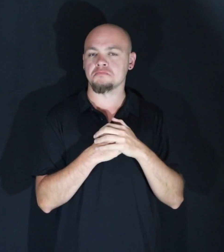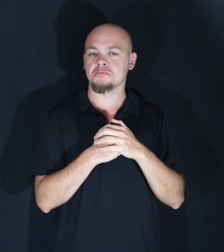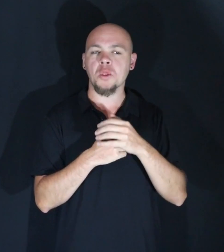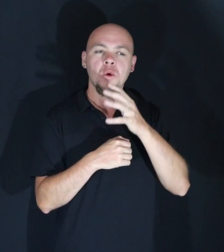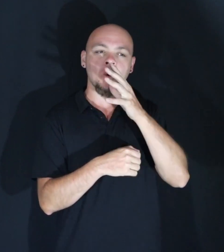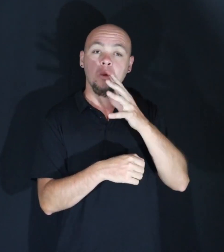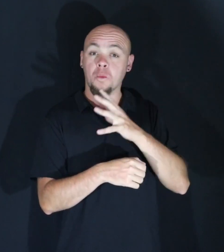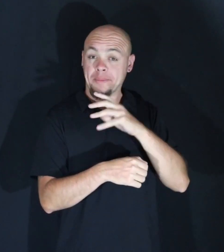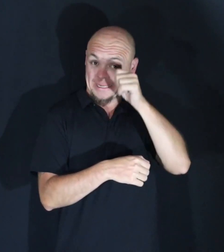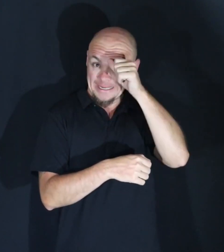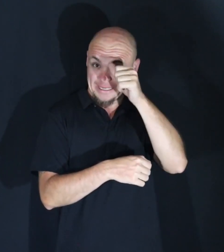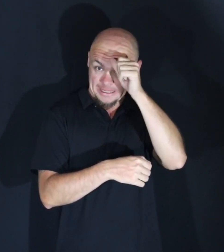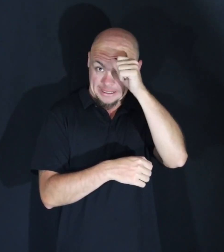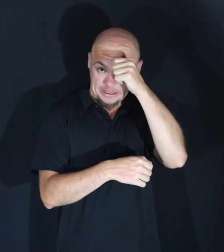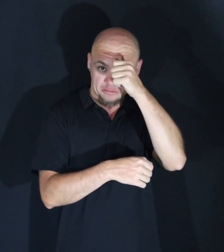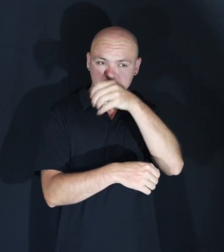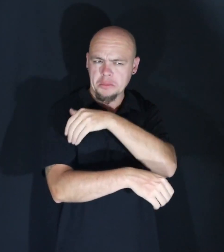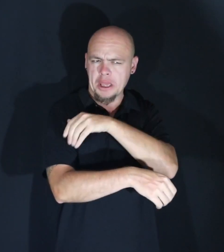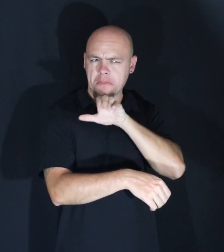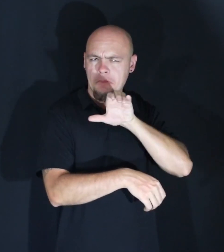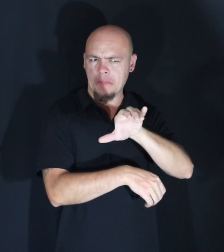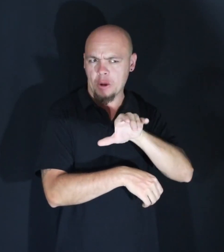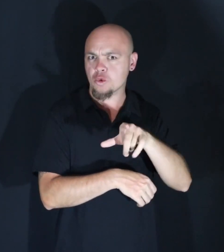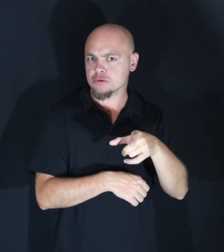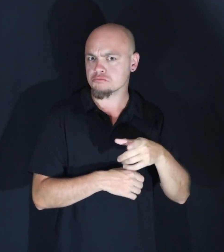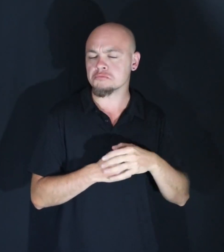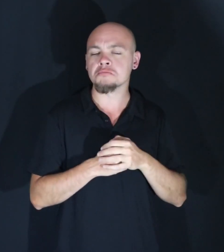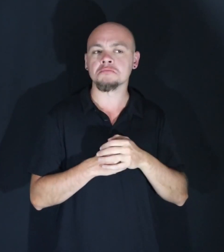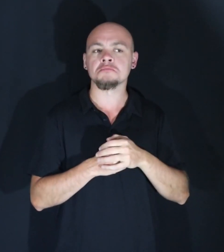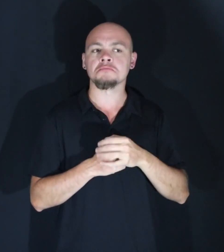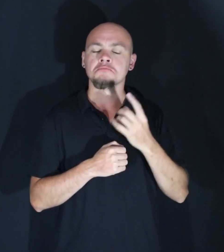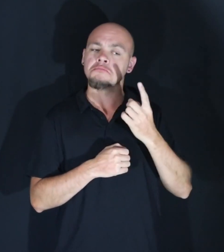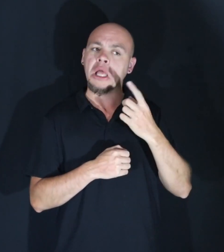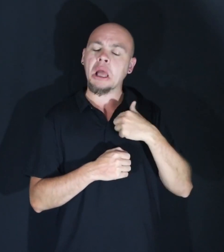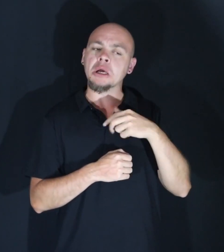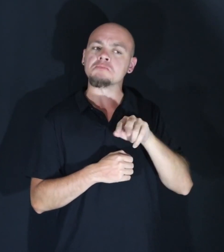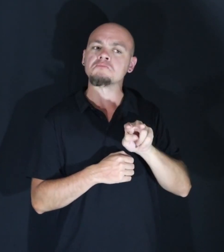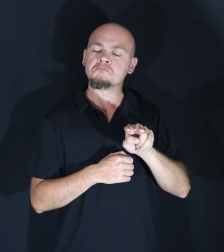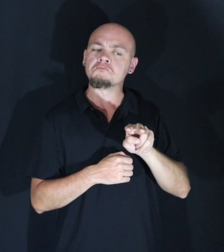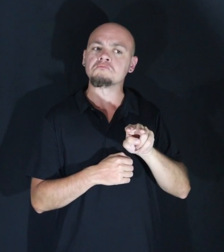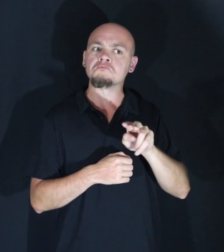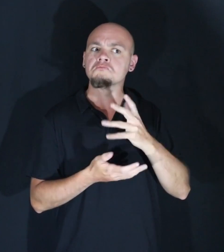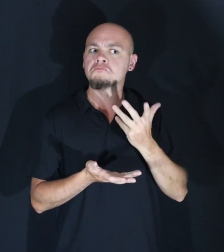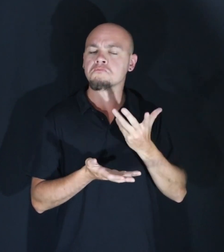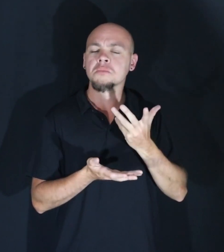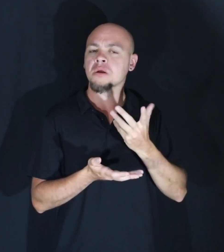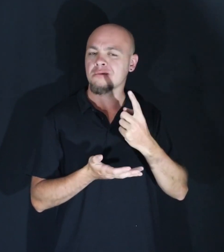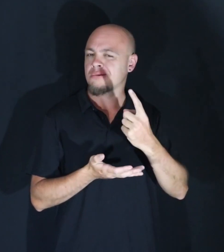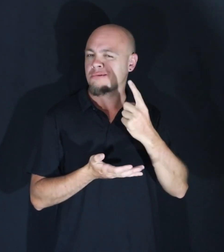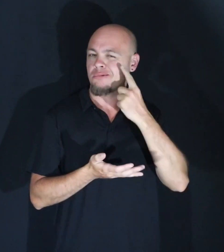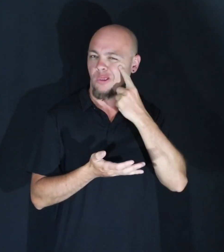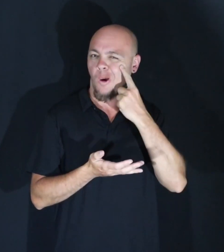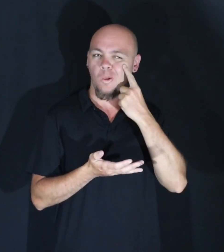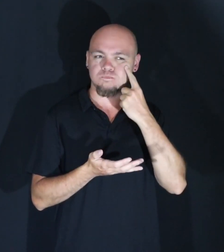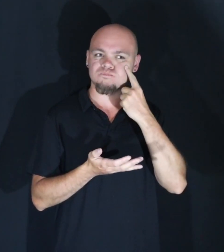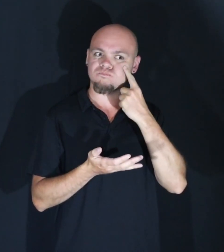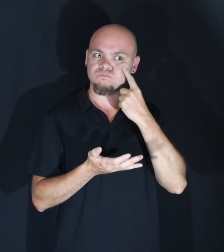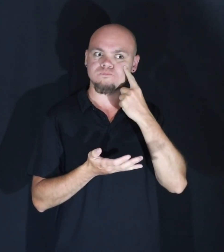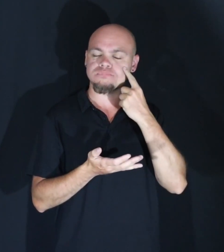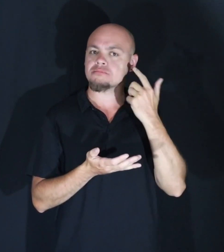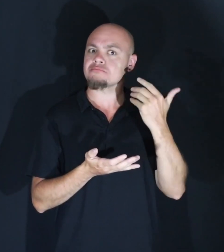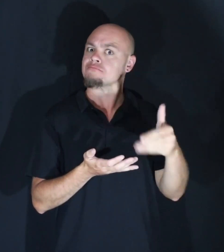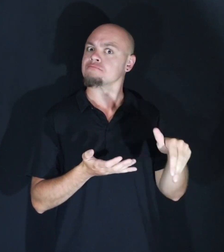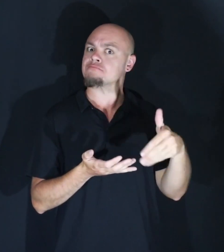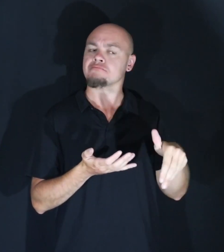women in India. And something about it struck me, whether it was the thought of doing something radically